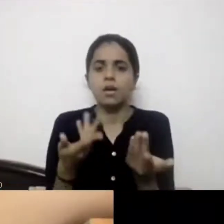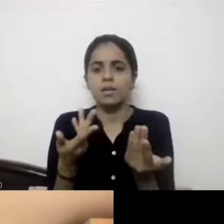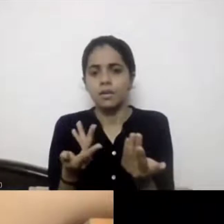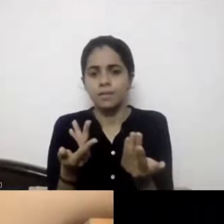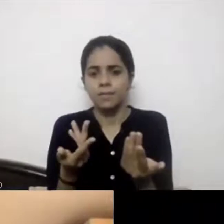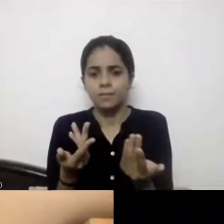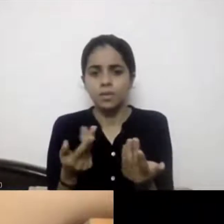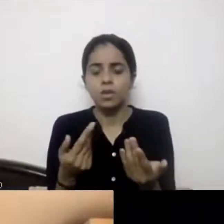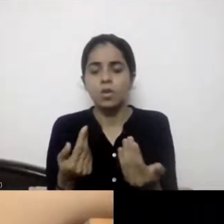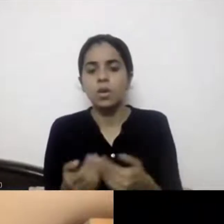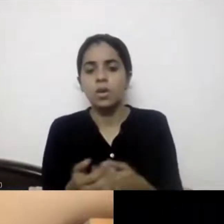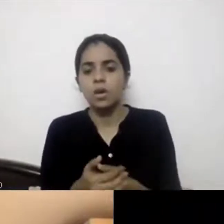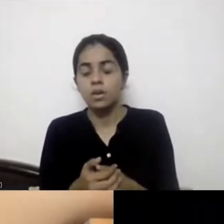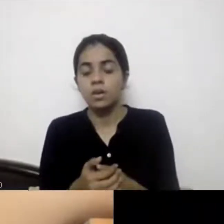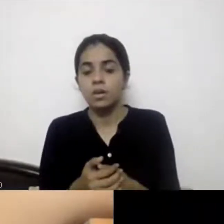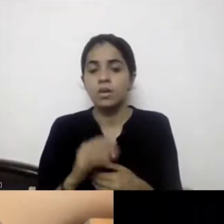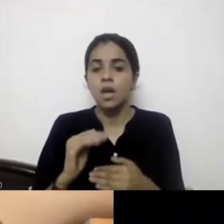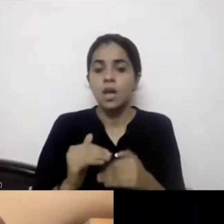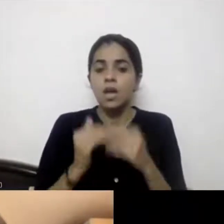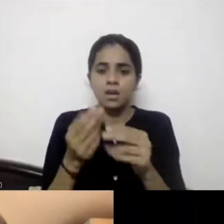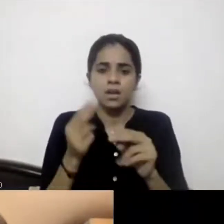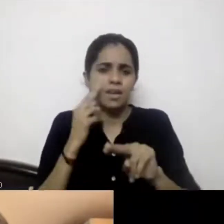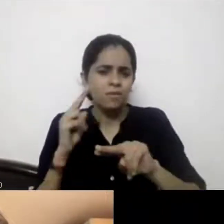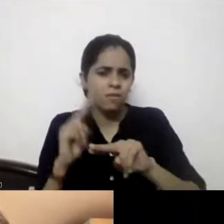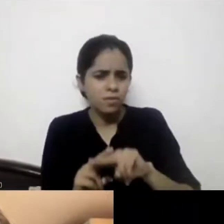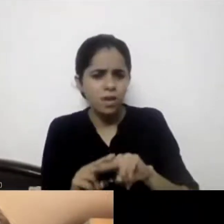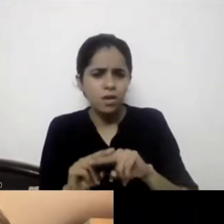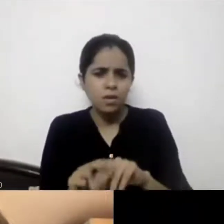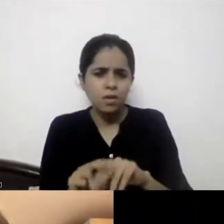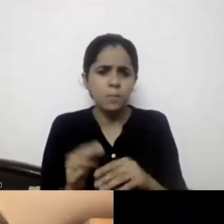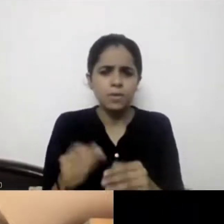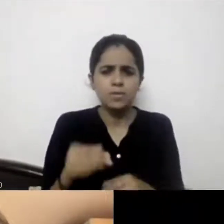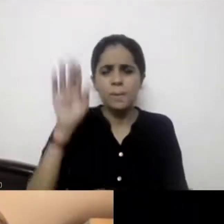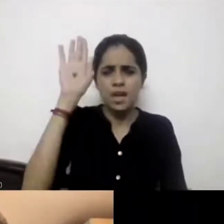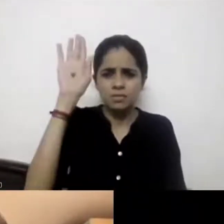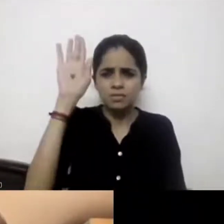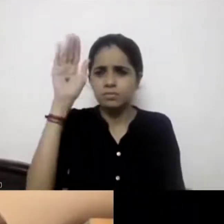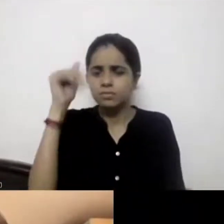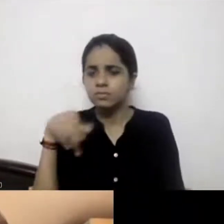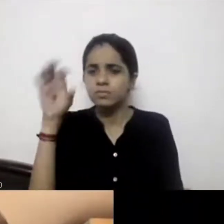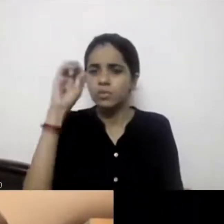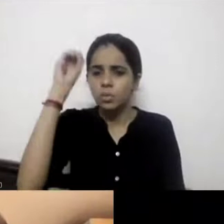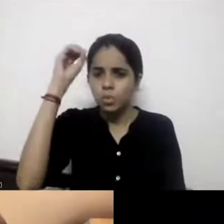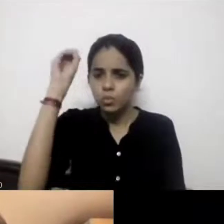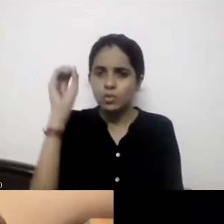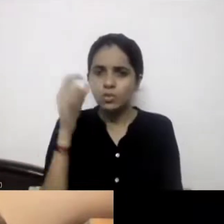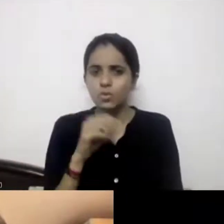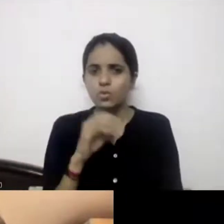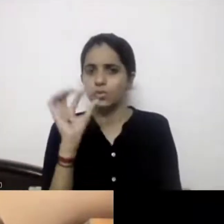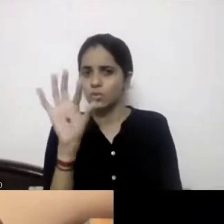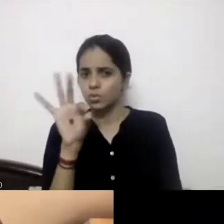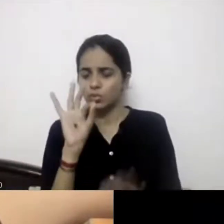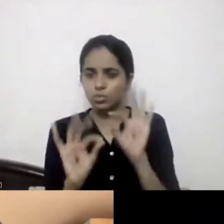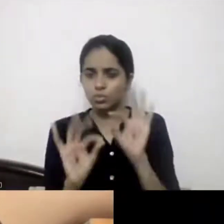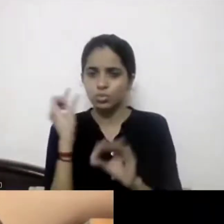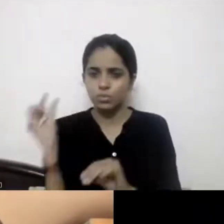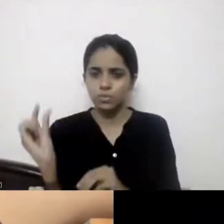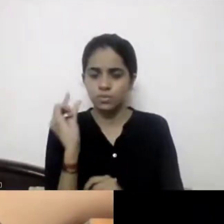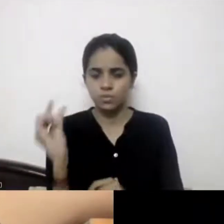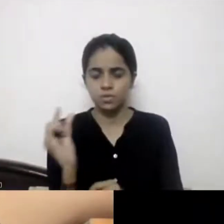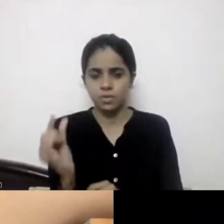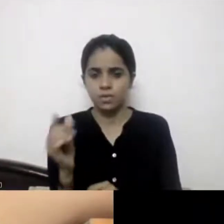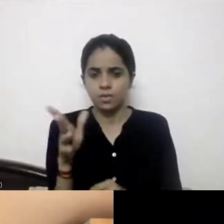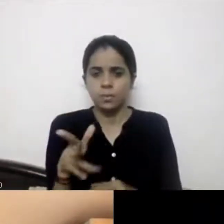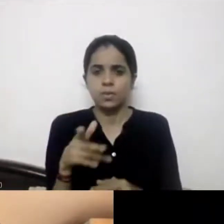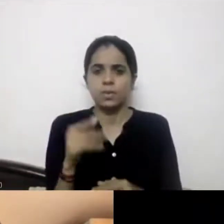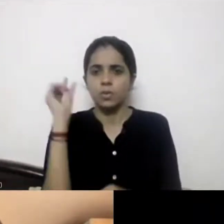out here. And if not, then please use the raise hand option, and then we can use that